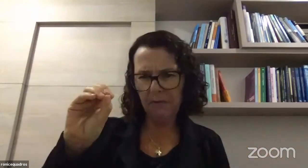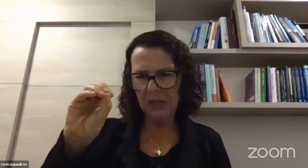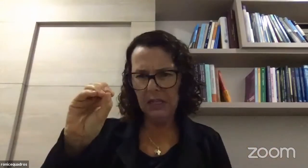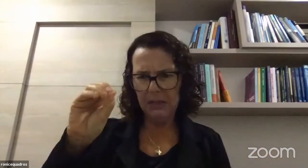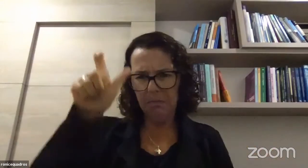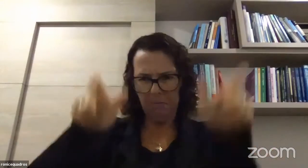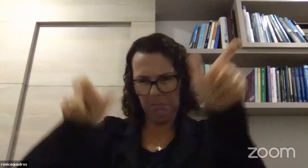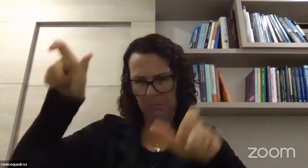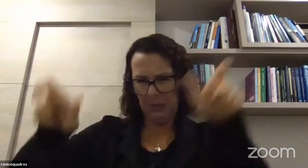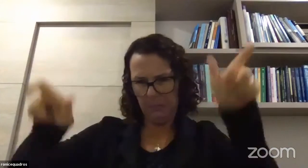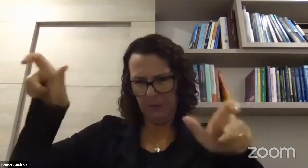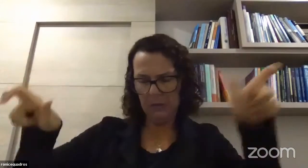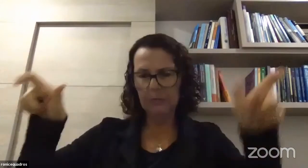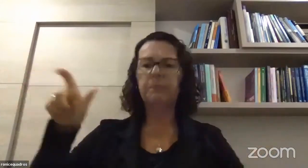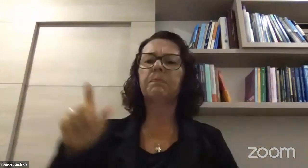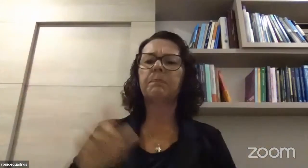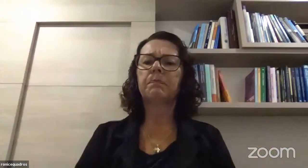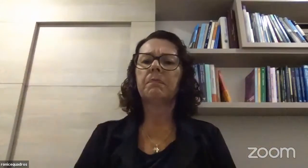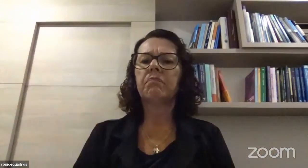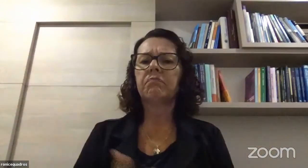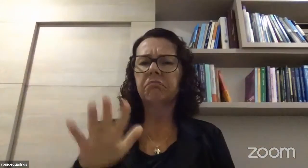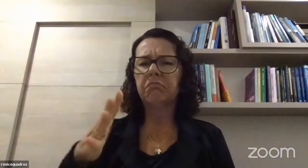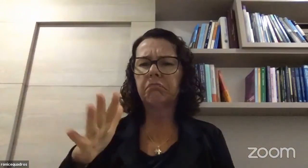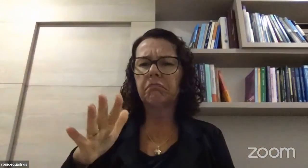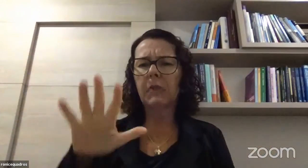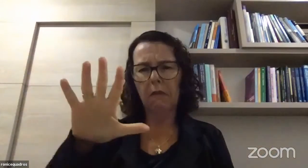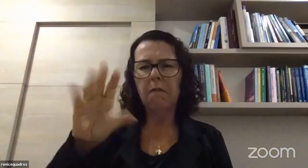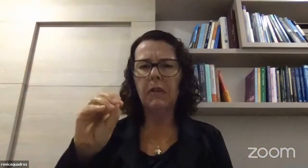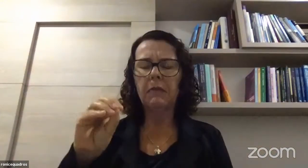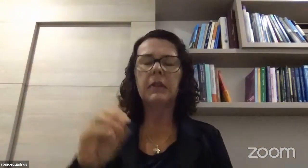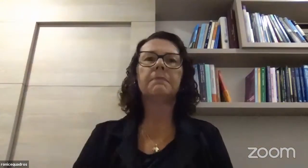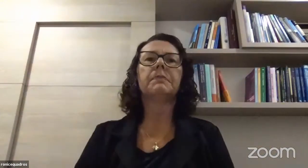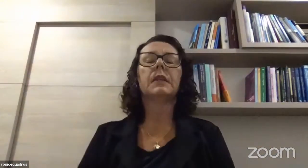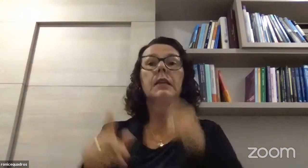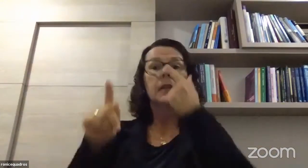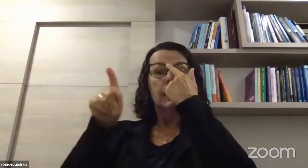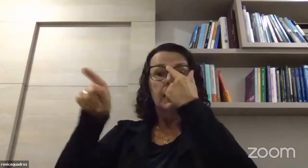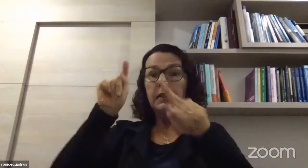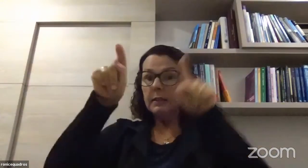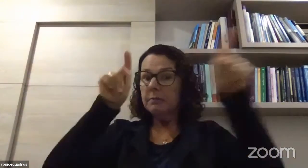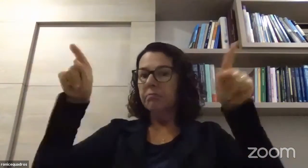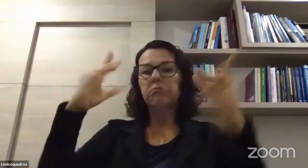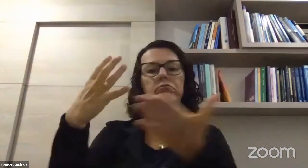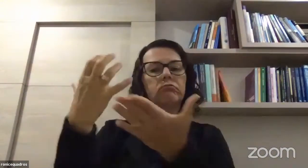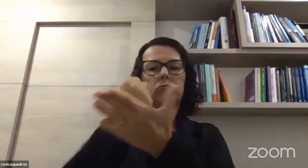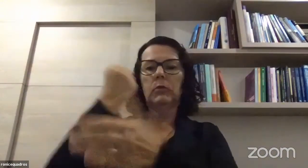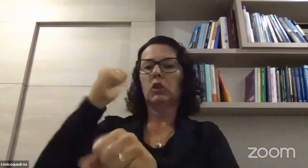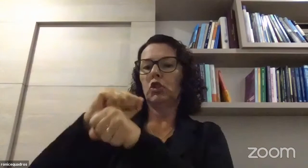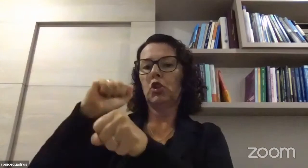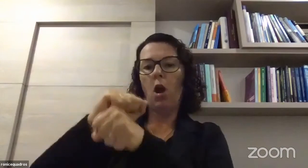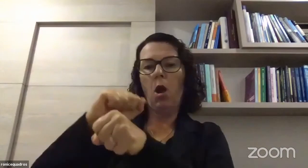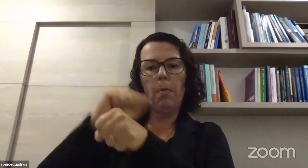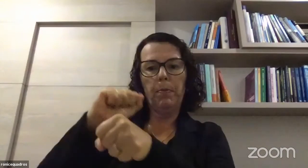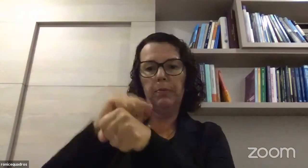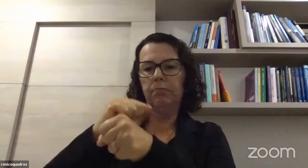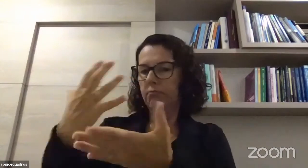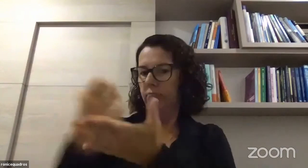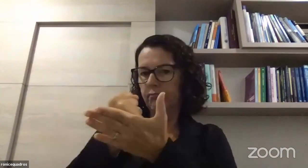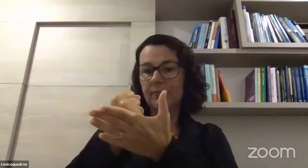people that have PhD educations are about 50. So there's about 50 of them altogether.